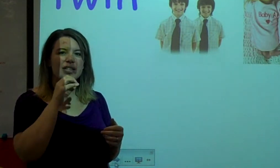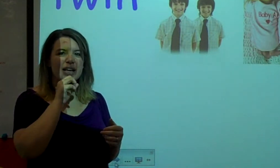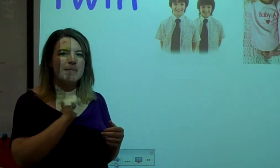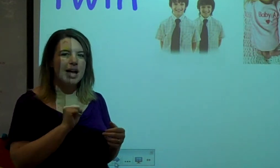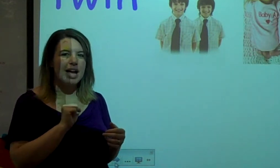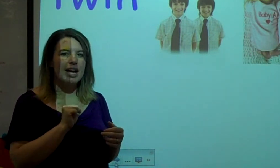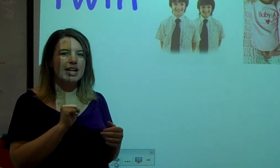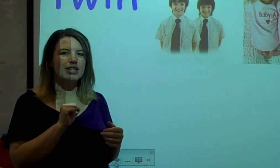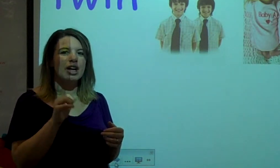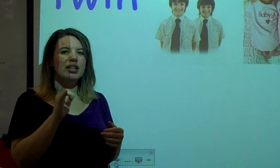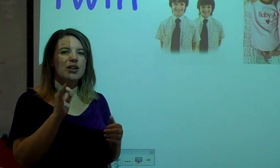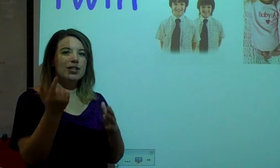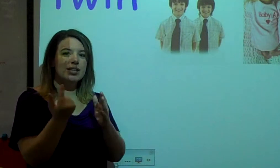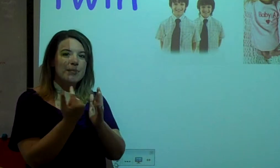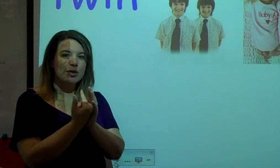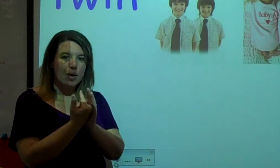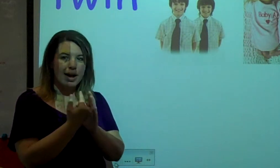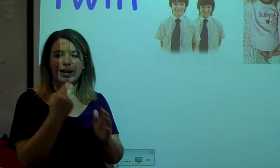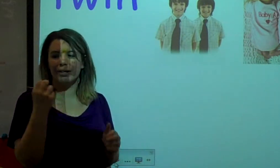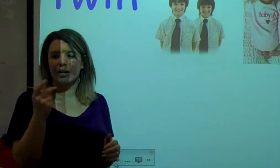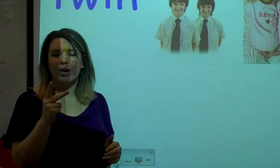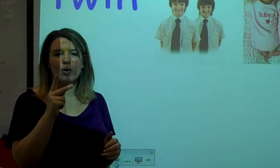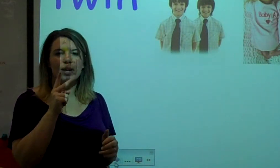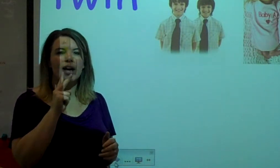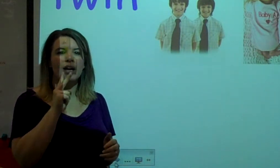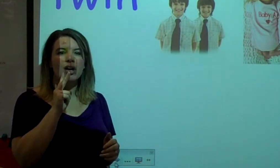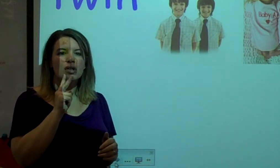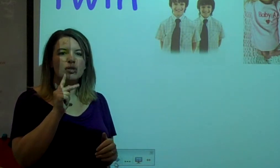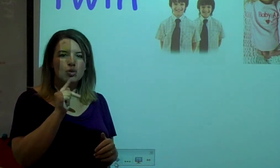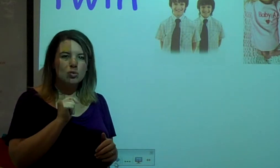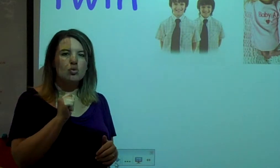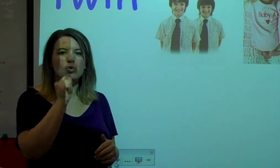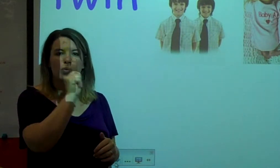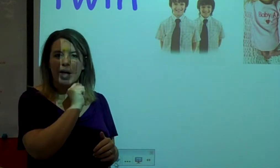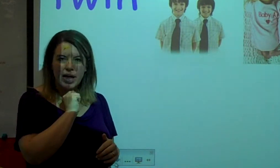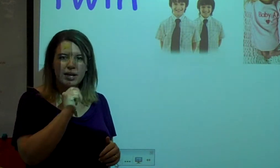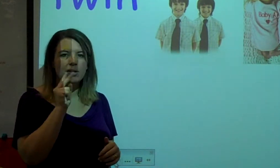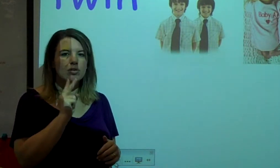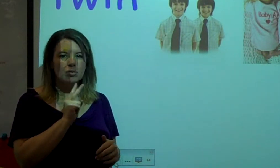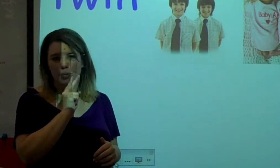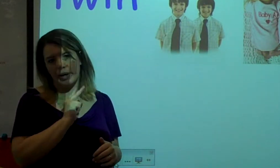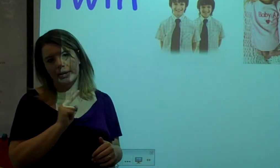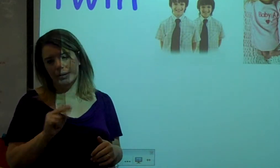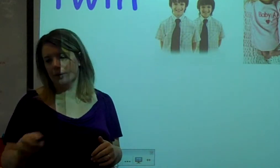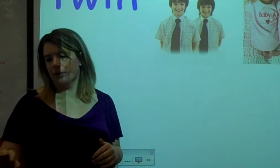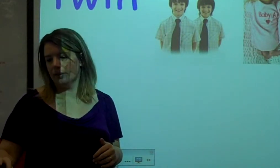same age, they're the same grade. Okay? Twin.